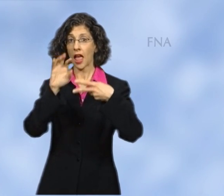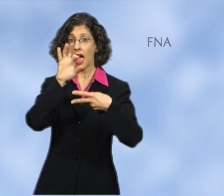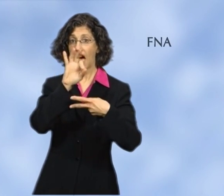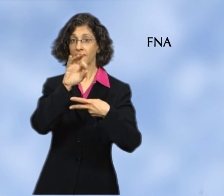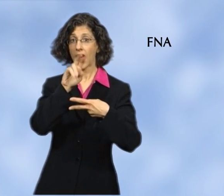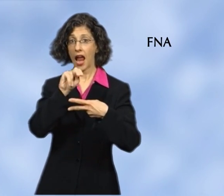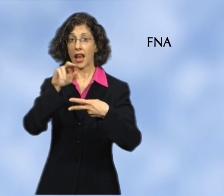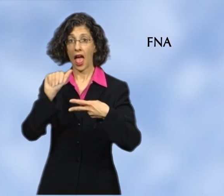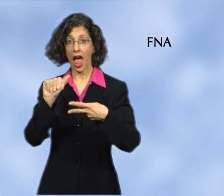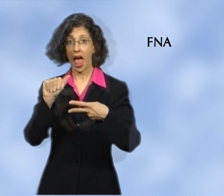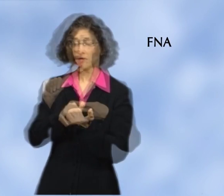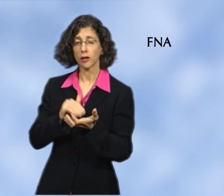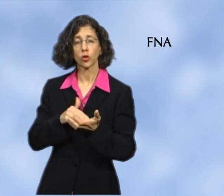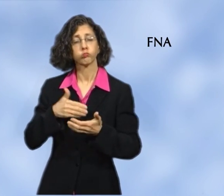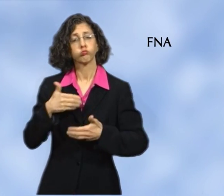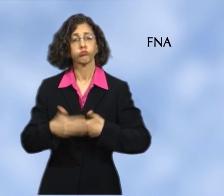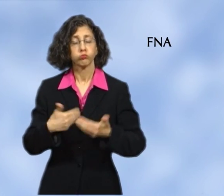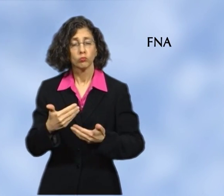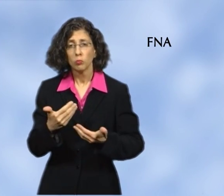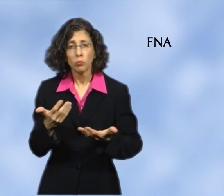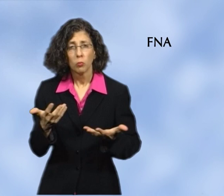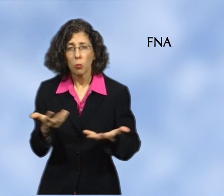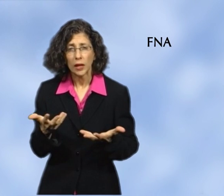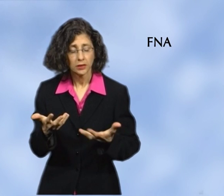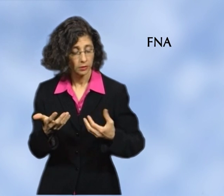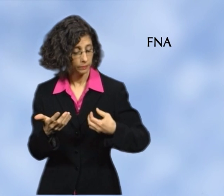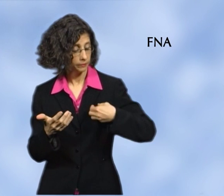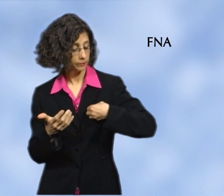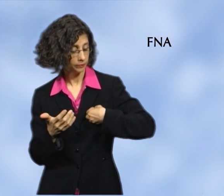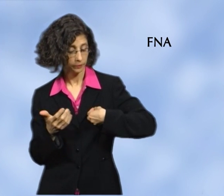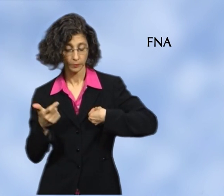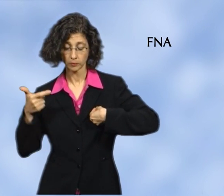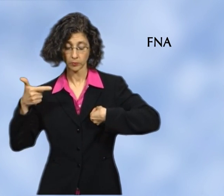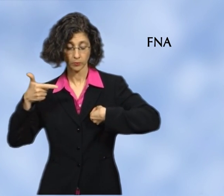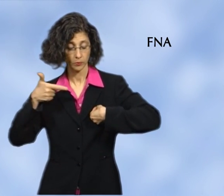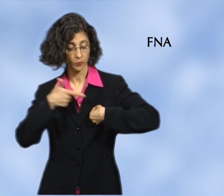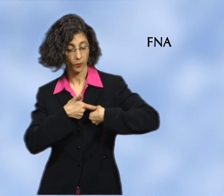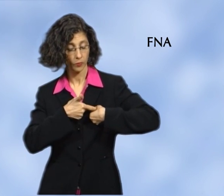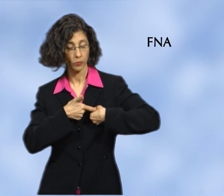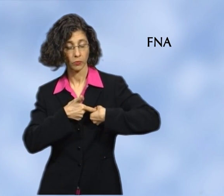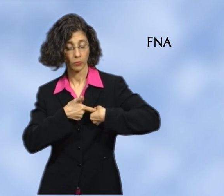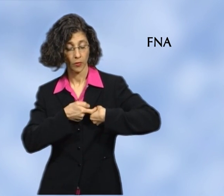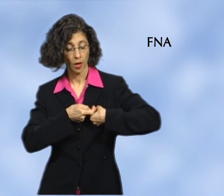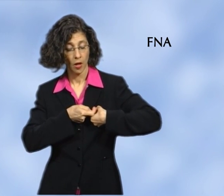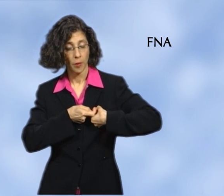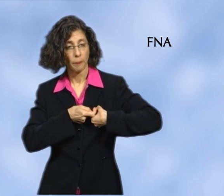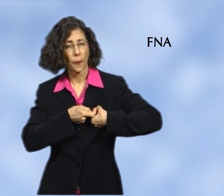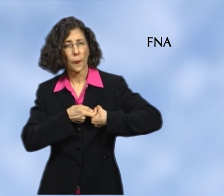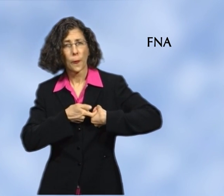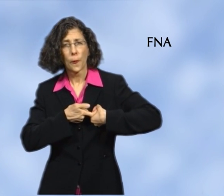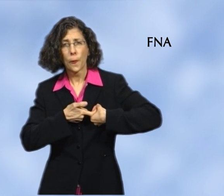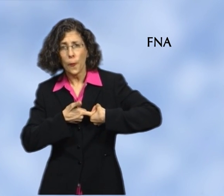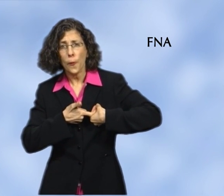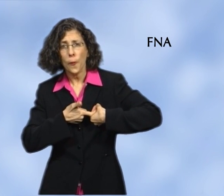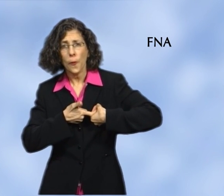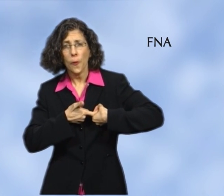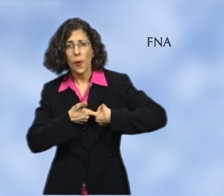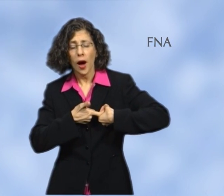In FNA, the procedure is as follows. Fluid from the lump is drawn through a thin needle